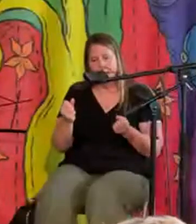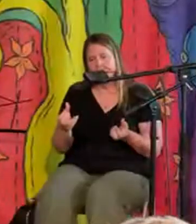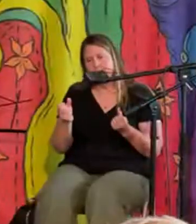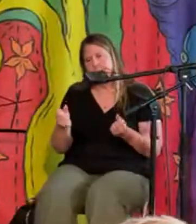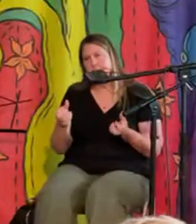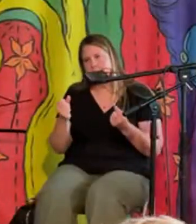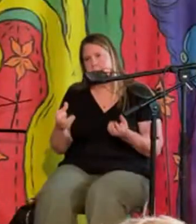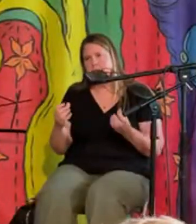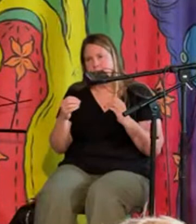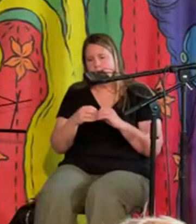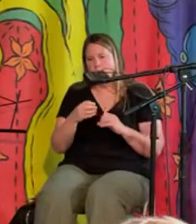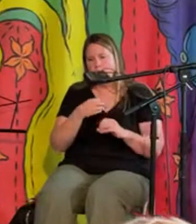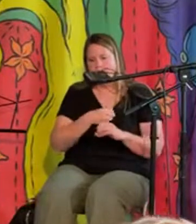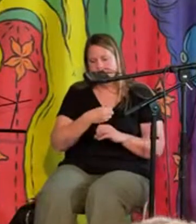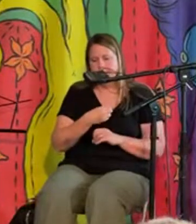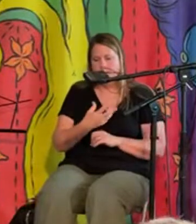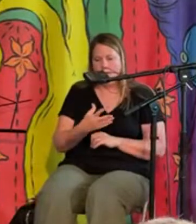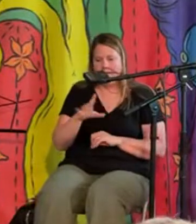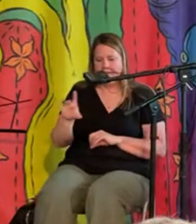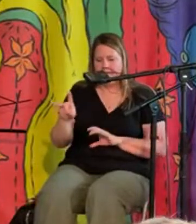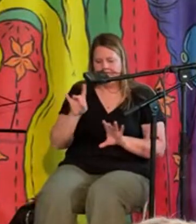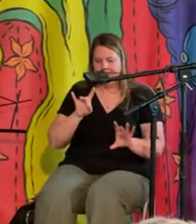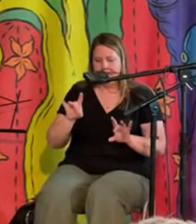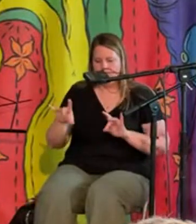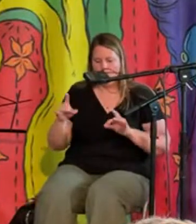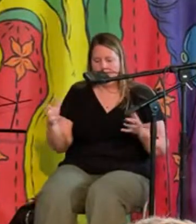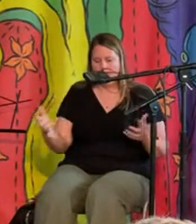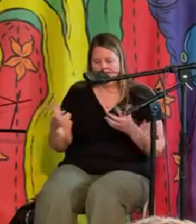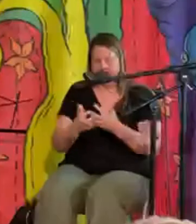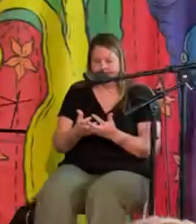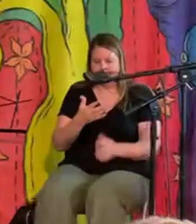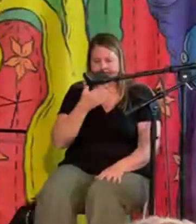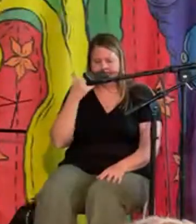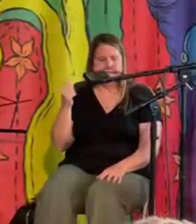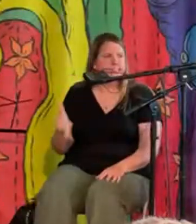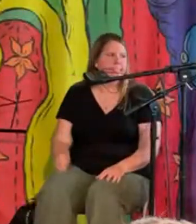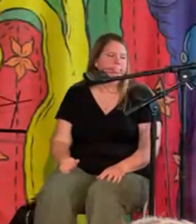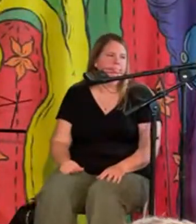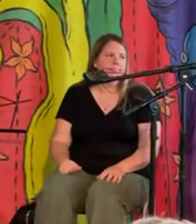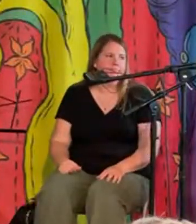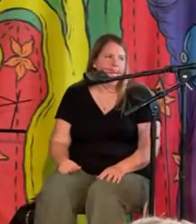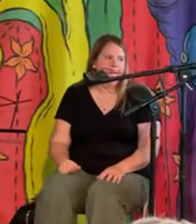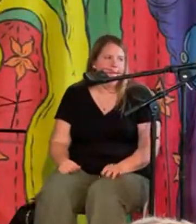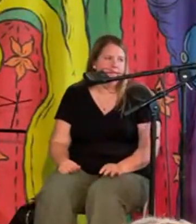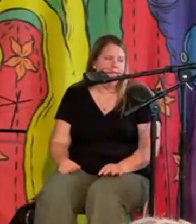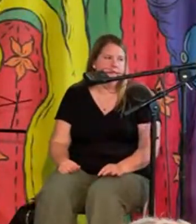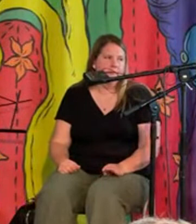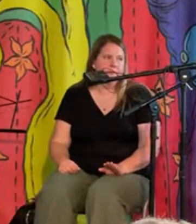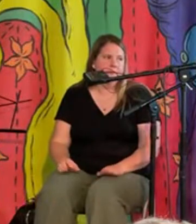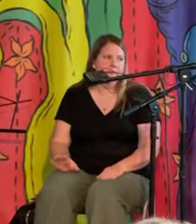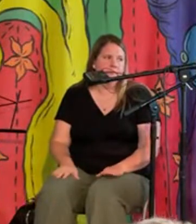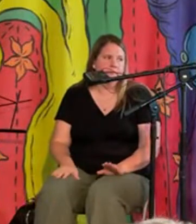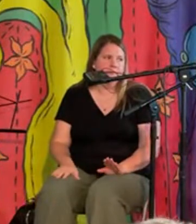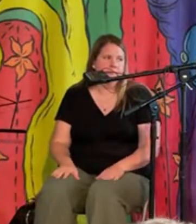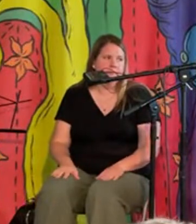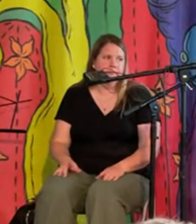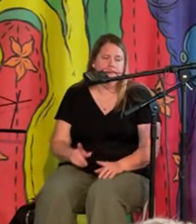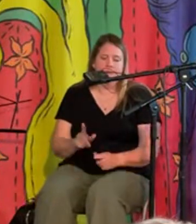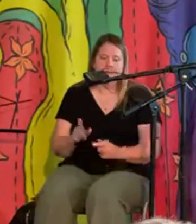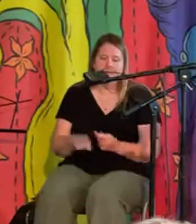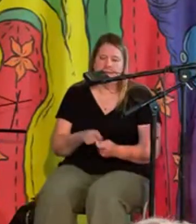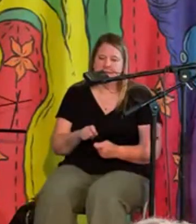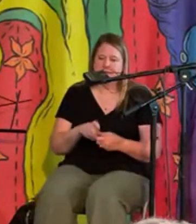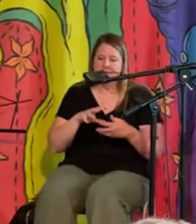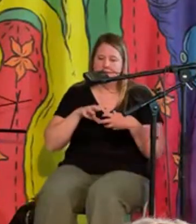more poems and then pick only the ones that would accommodate the plot. And specifically, you had to write the heartbreaking